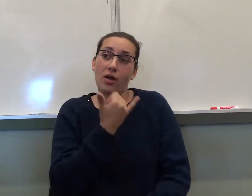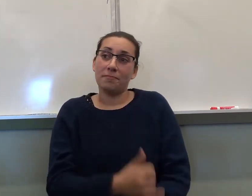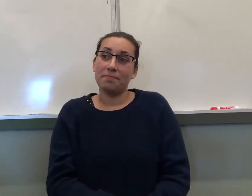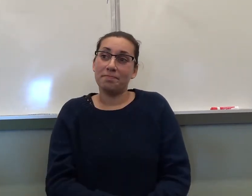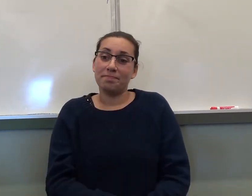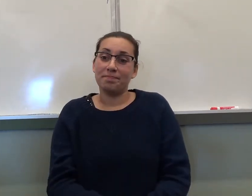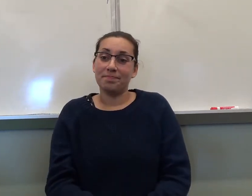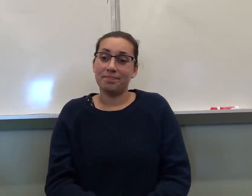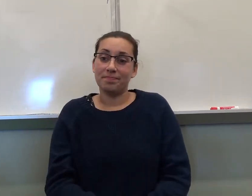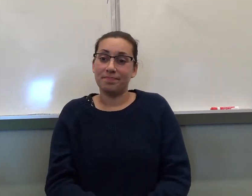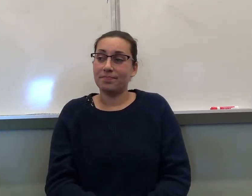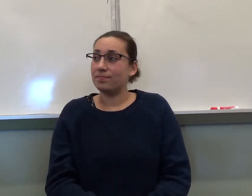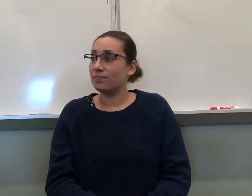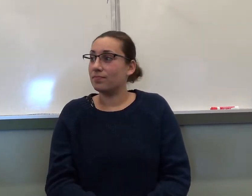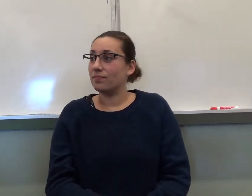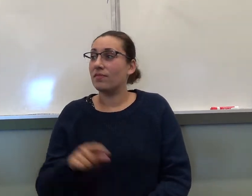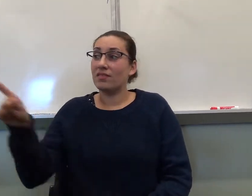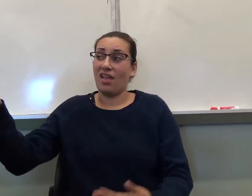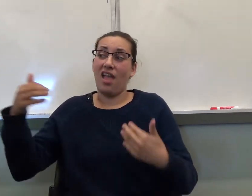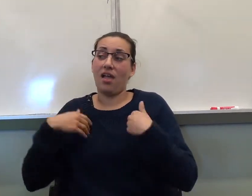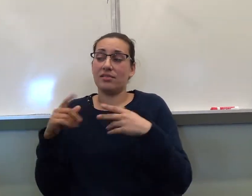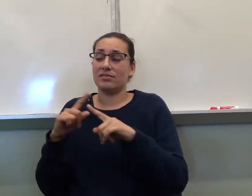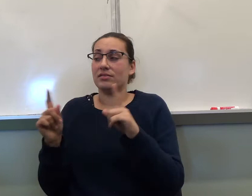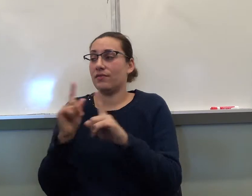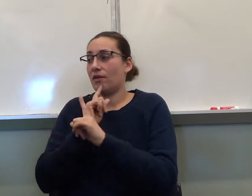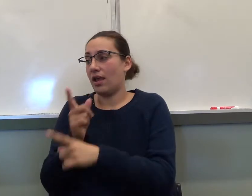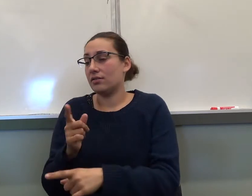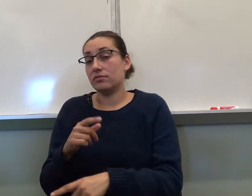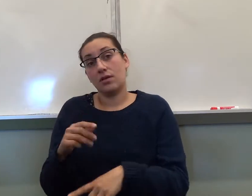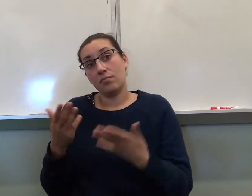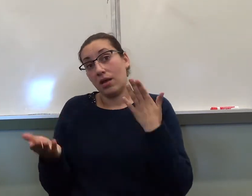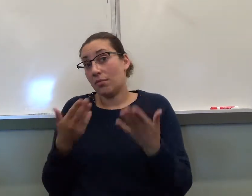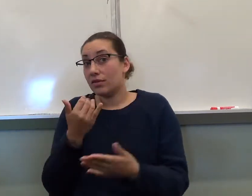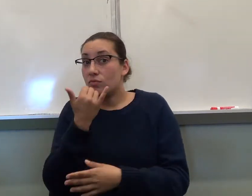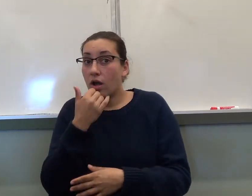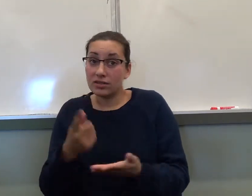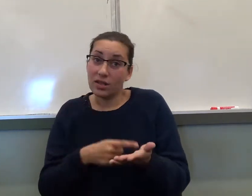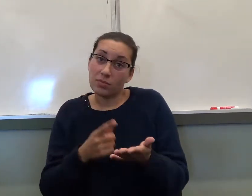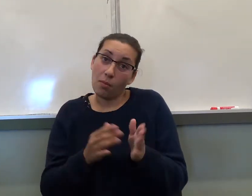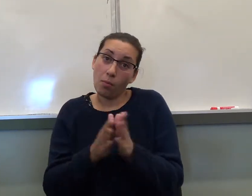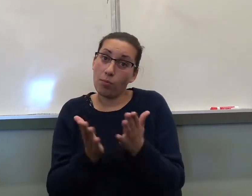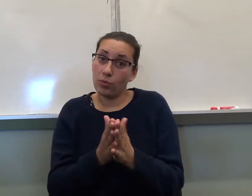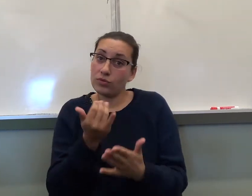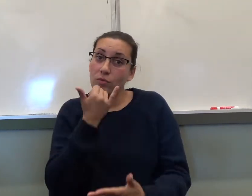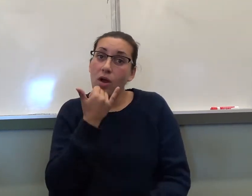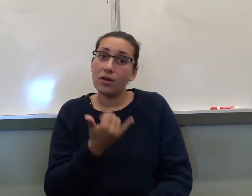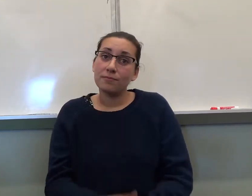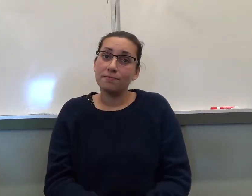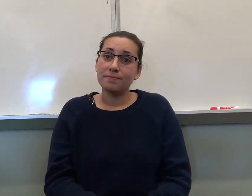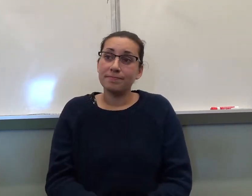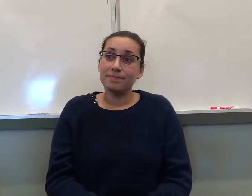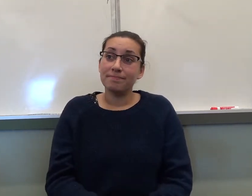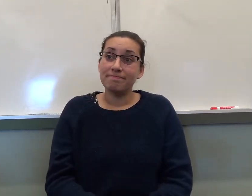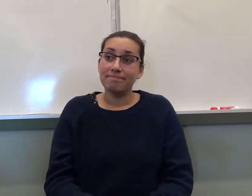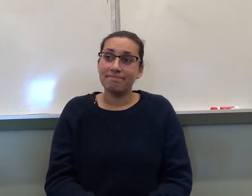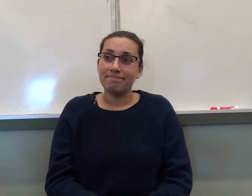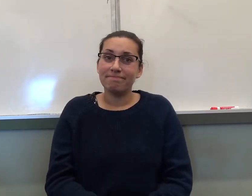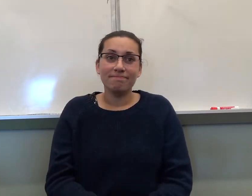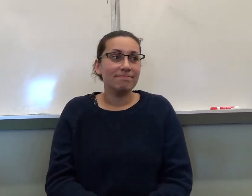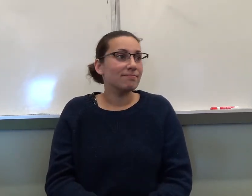Yeah, Yeah. I've got a different one, yeah. I mean, it can be wrong. There are times when it's wrong, so that's it. Okay, Jessica, Oh,